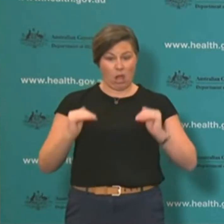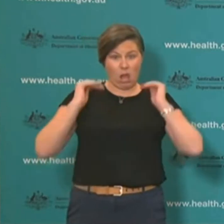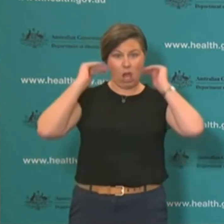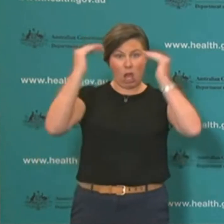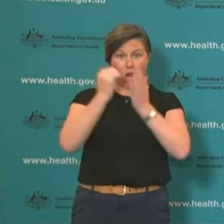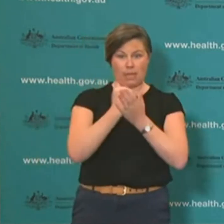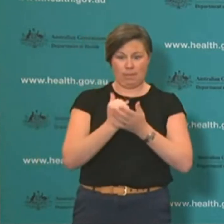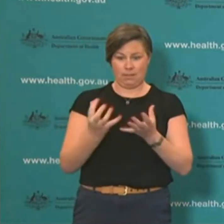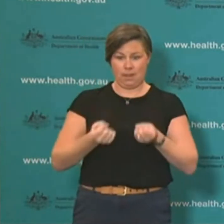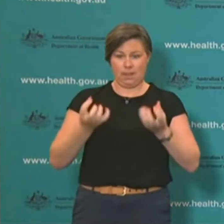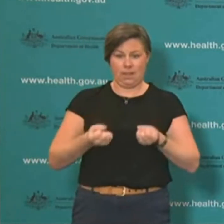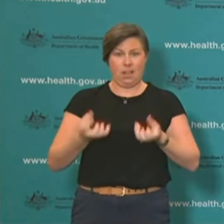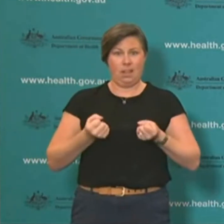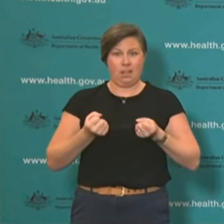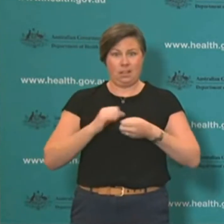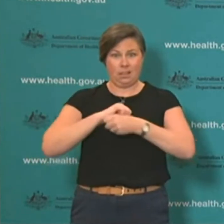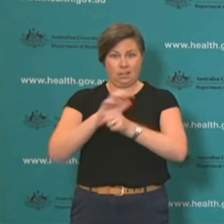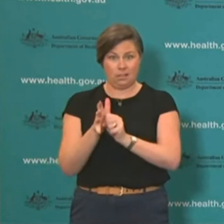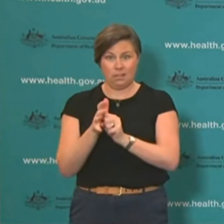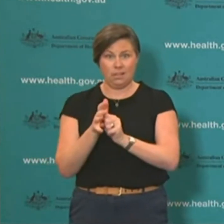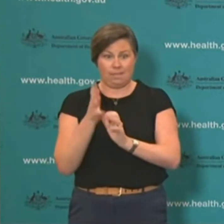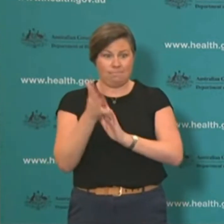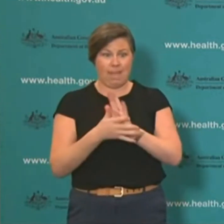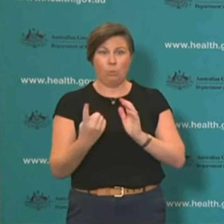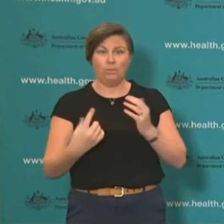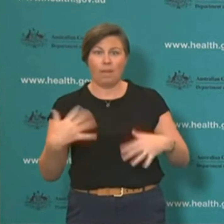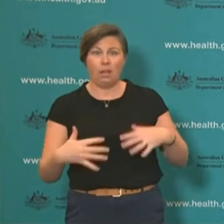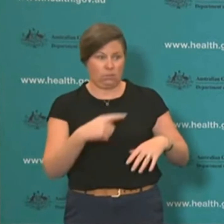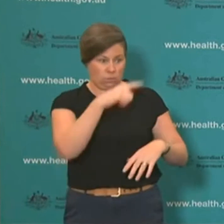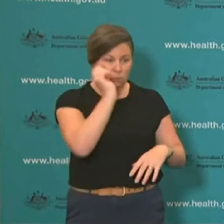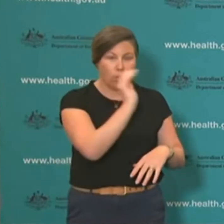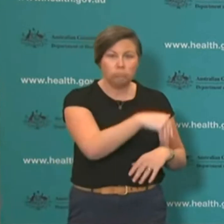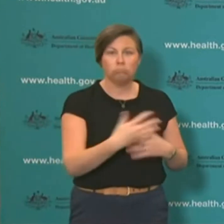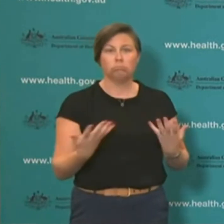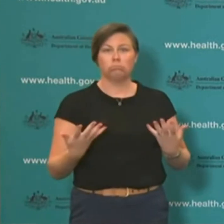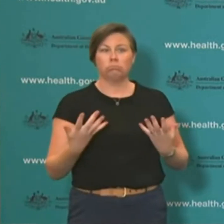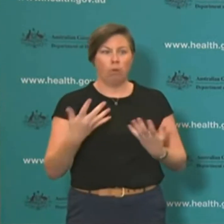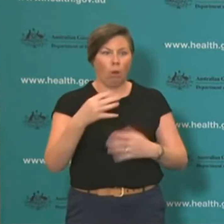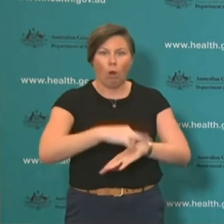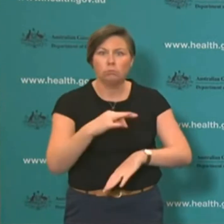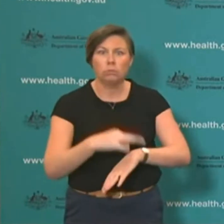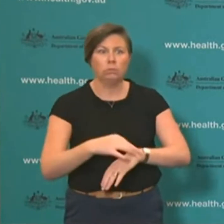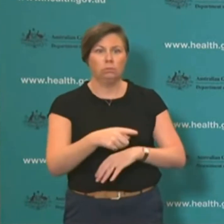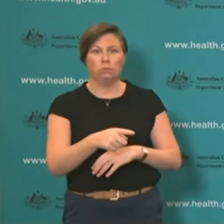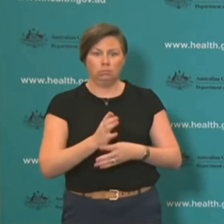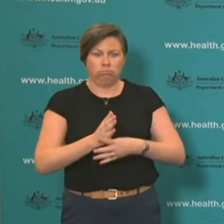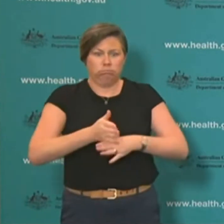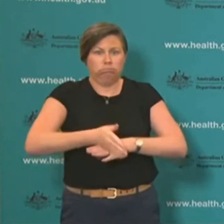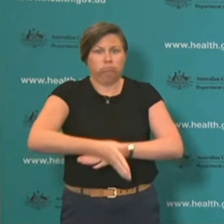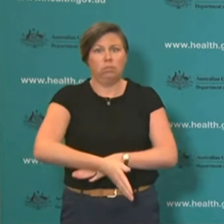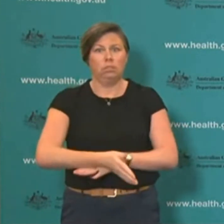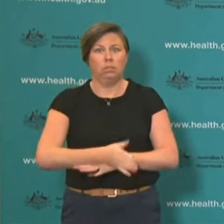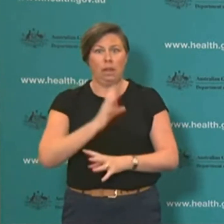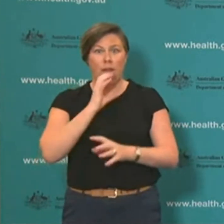is very, very high. And no government in the world as yet has been able to prevent the incursions